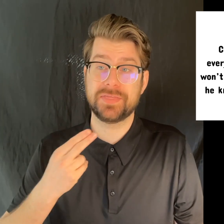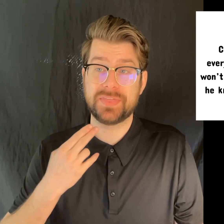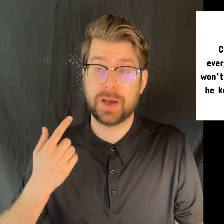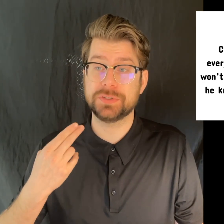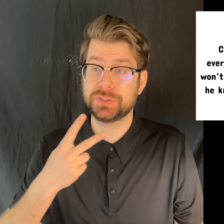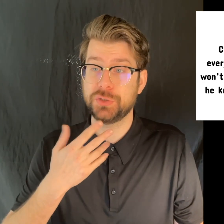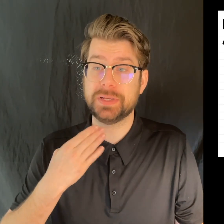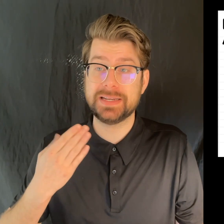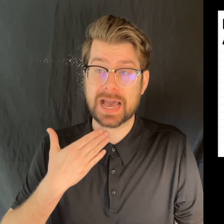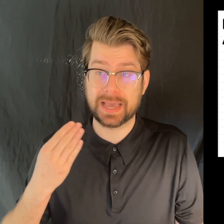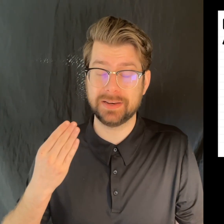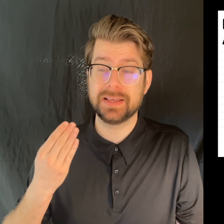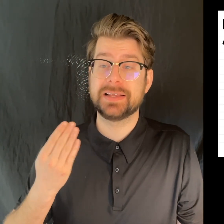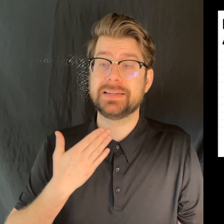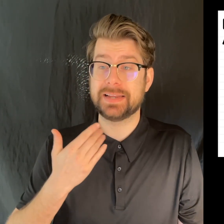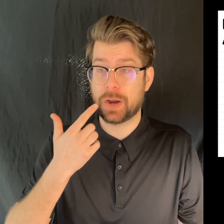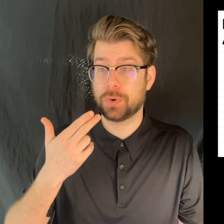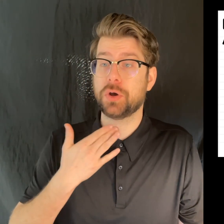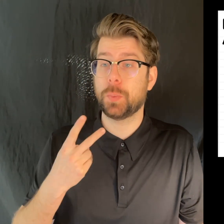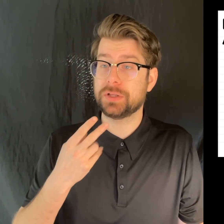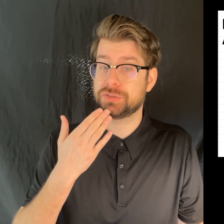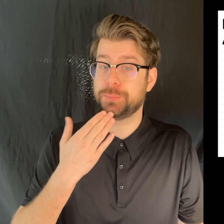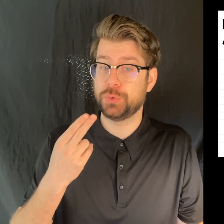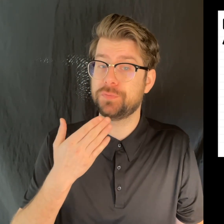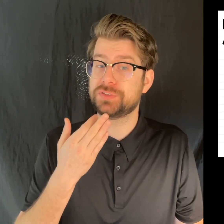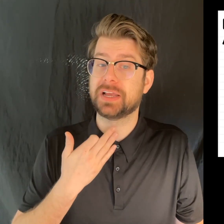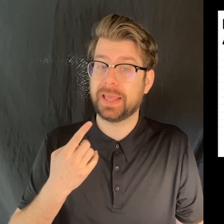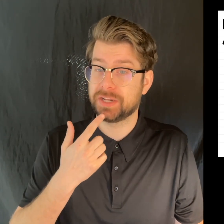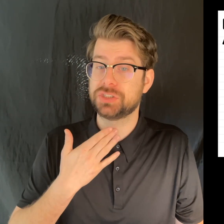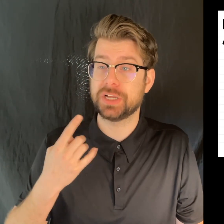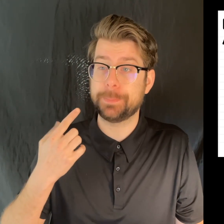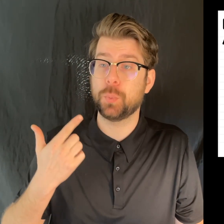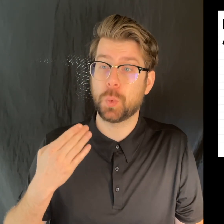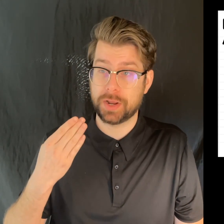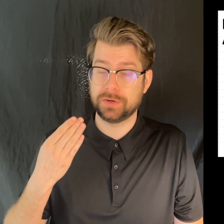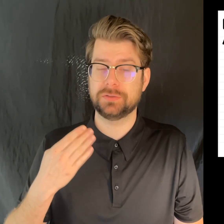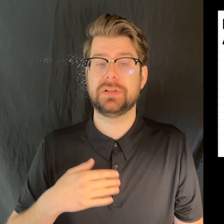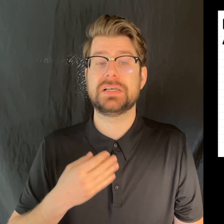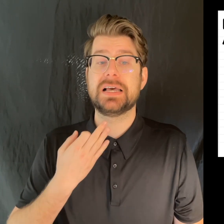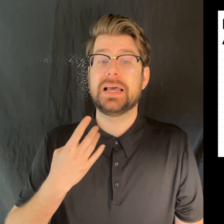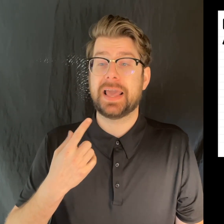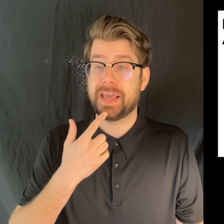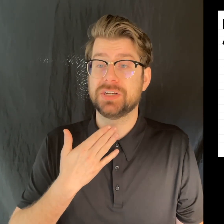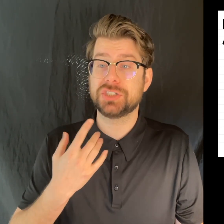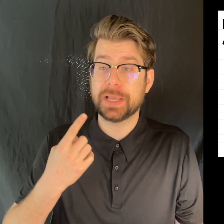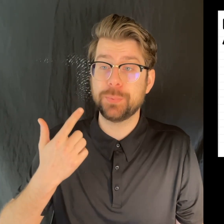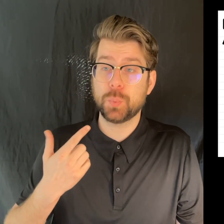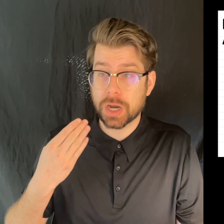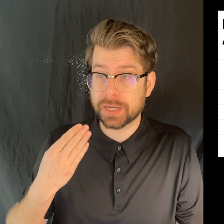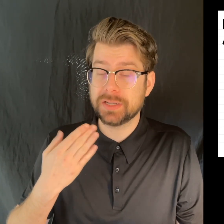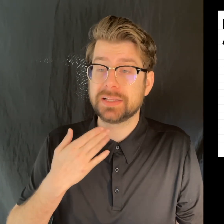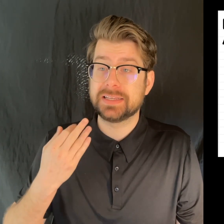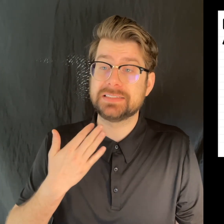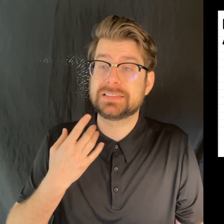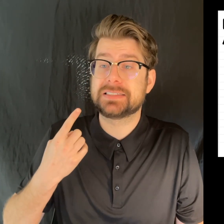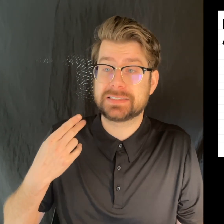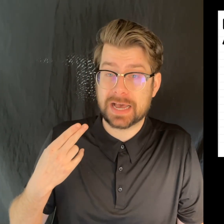That was cue-in 9. Now we're going to move to handshape 1. Handshape 1 is the